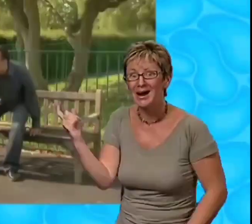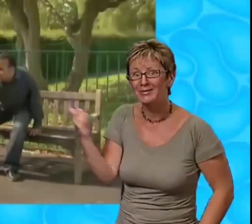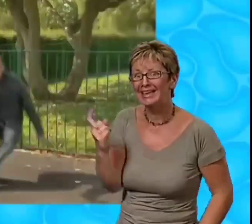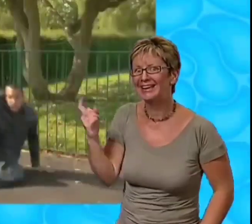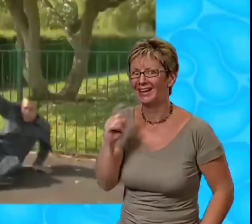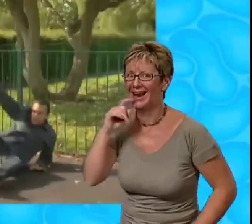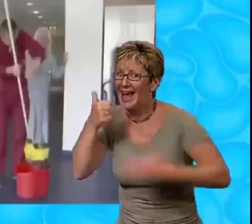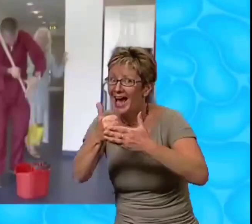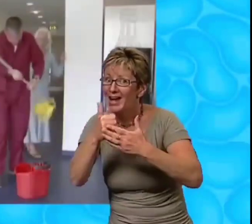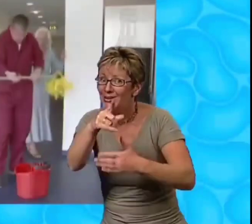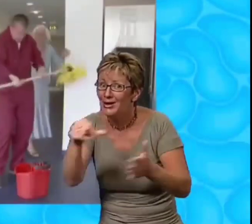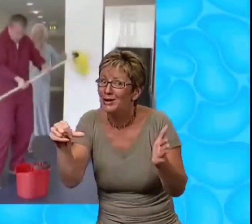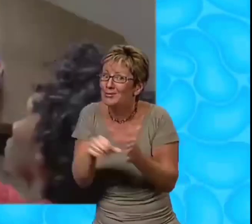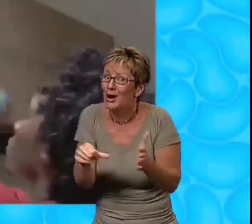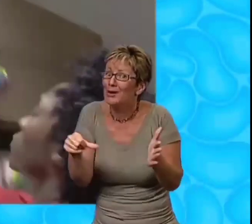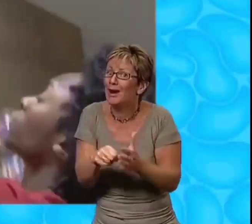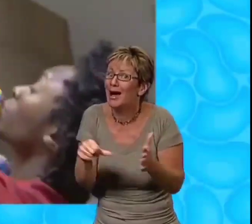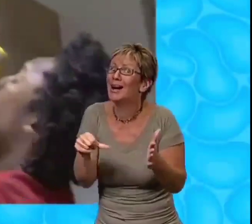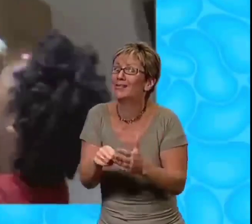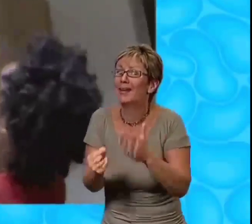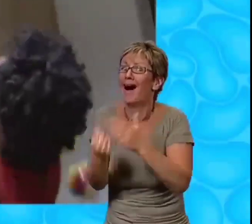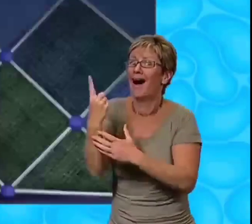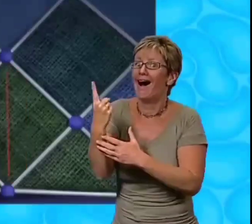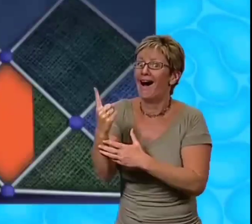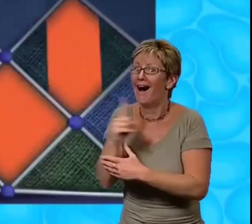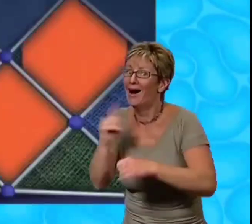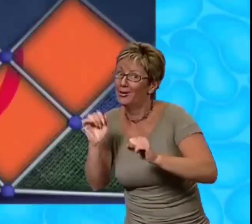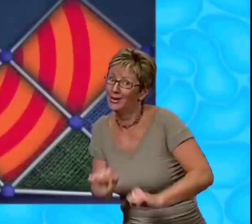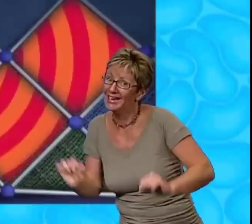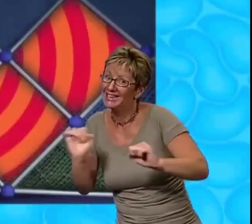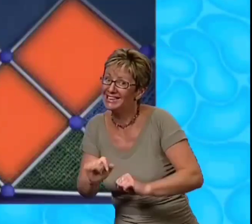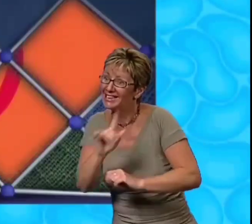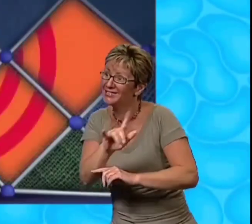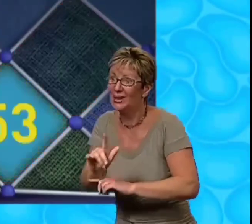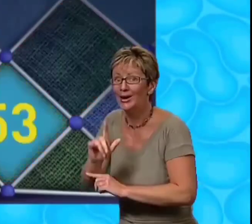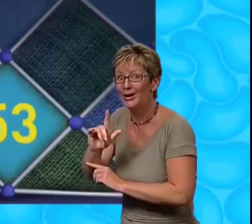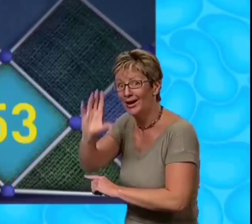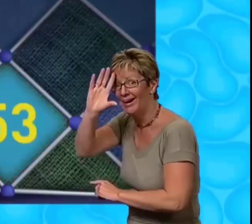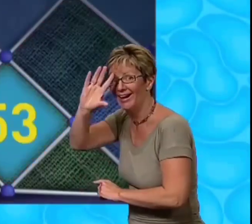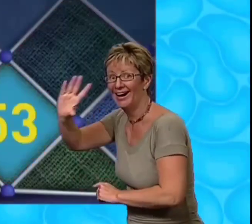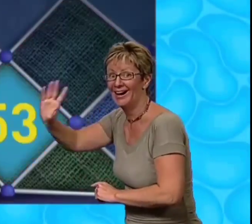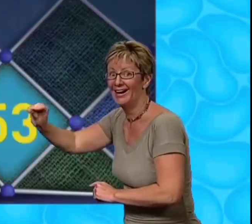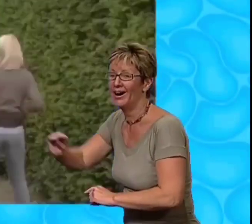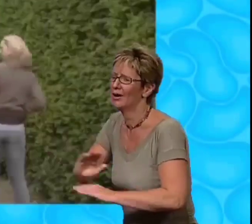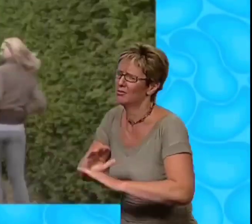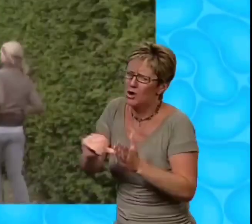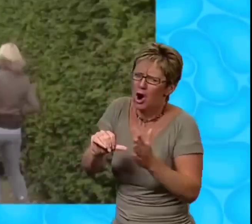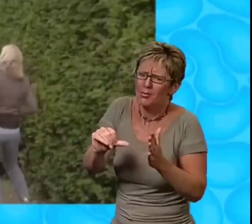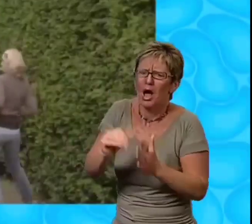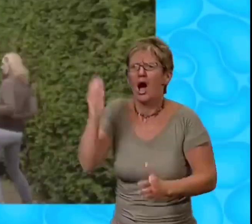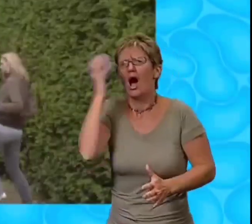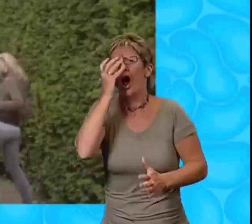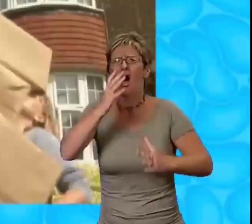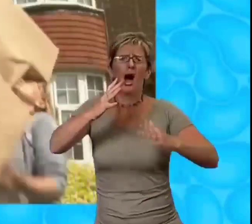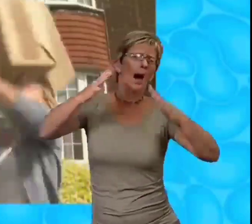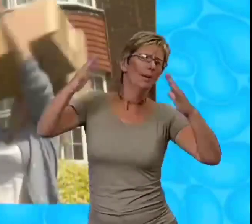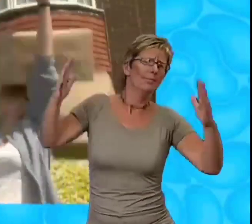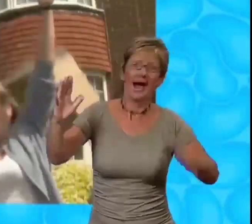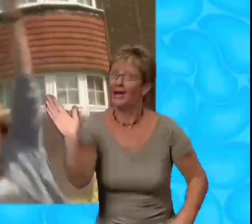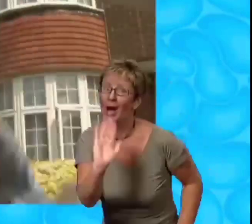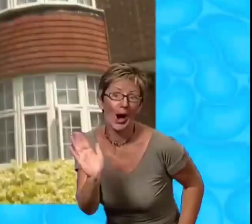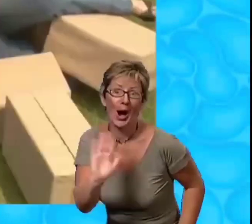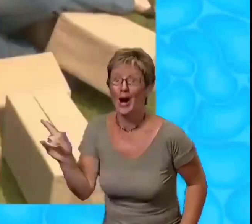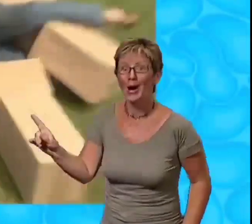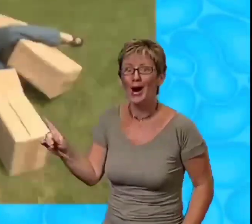They will help you with your problems. They are waiting for your call. No problem is too big for